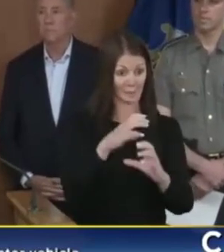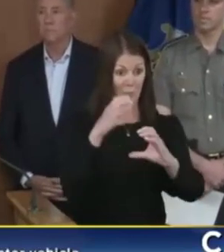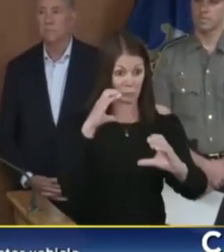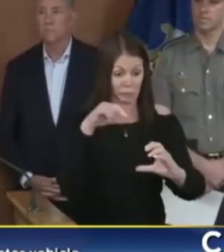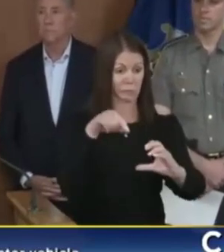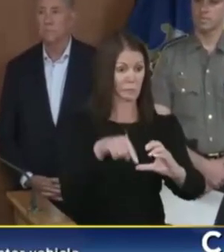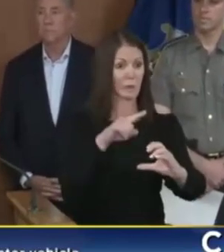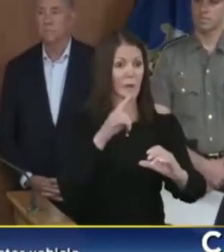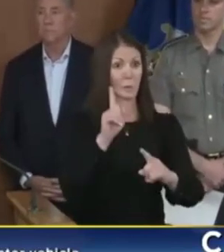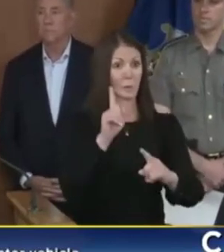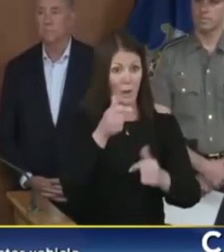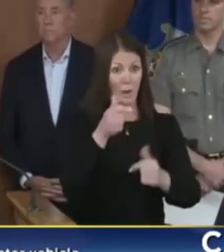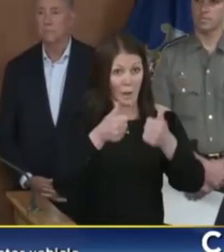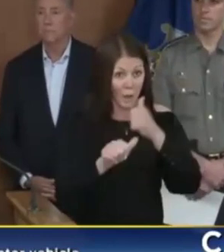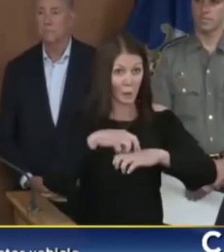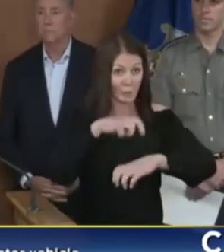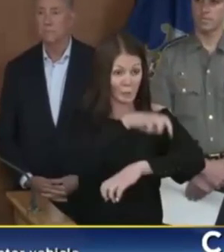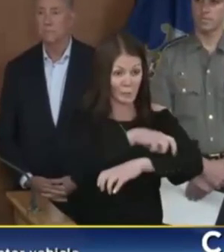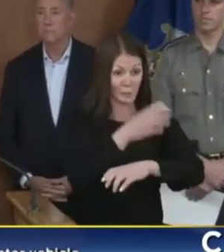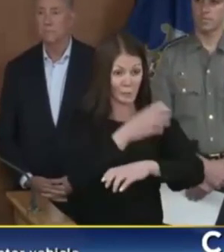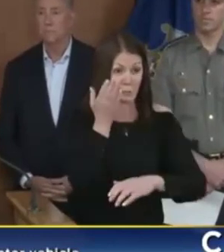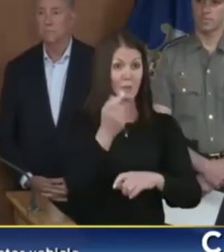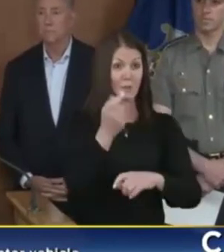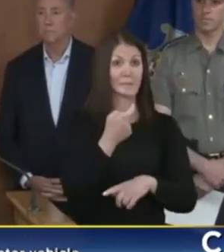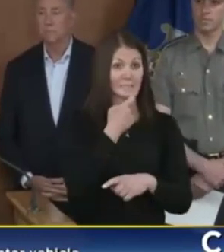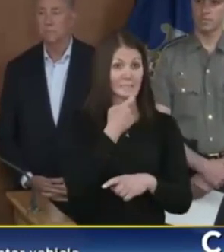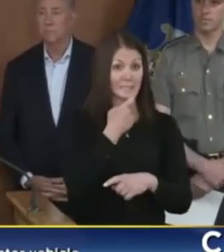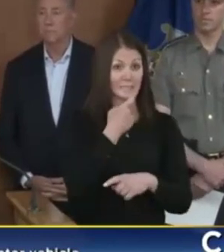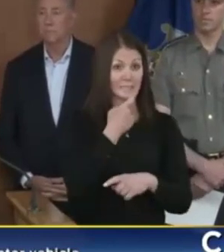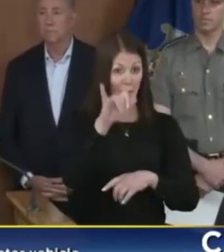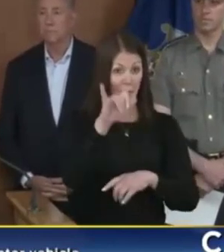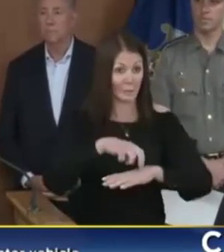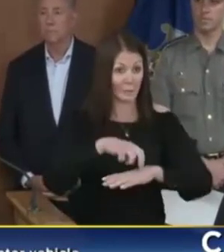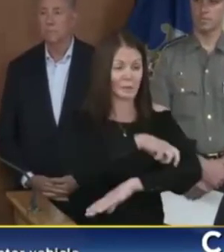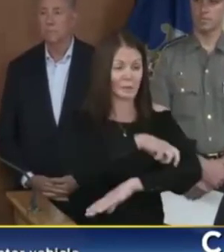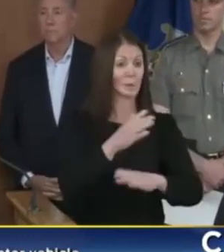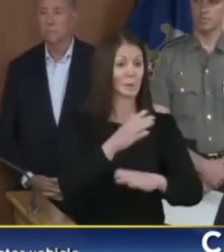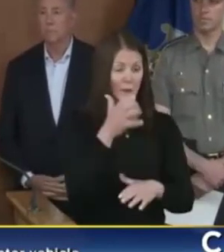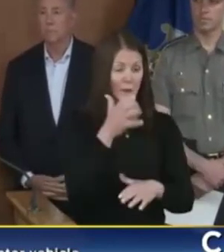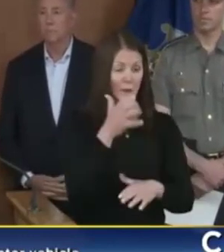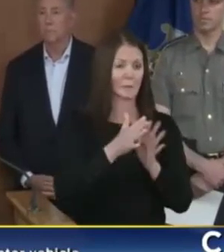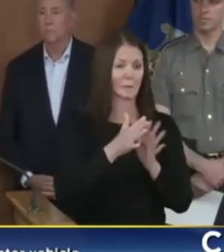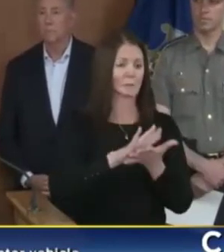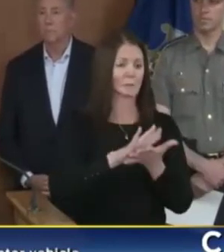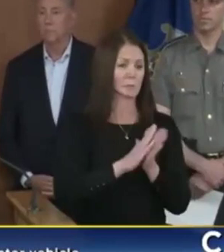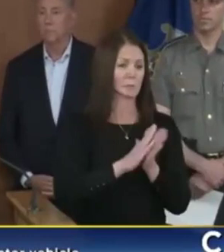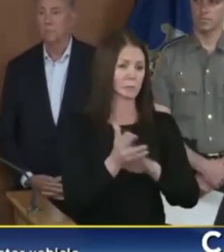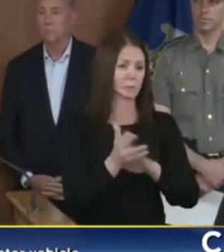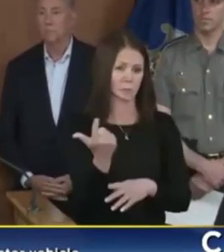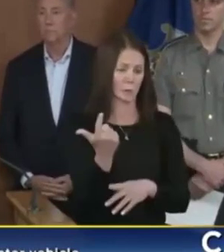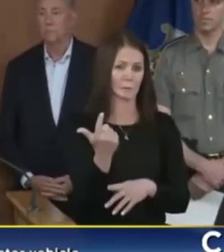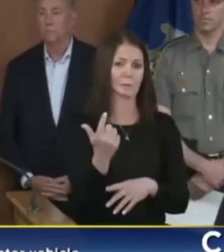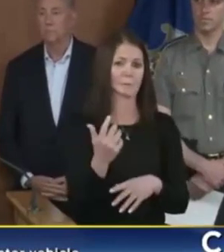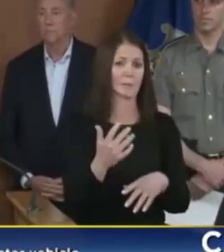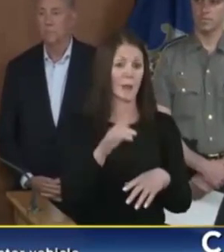ignited directly underneath the bridge structure. The steel did begin to overheat and warp. So, and it